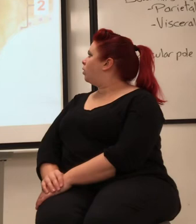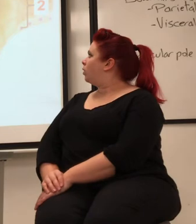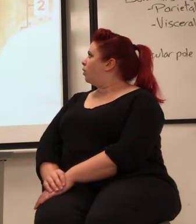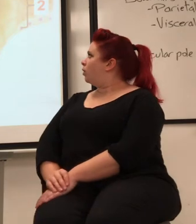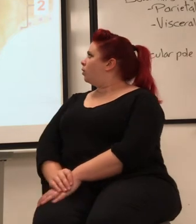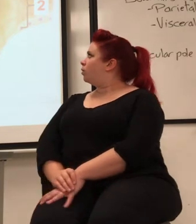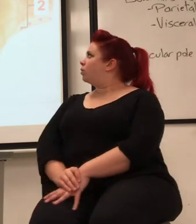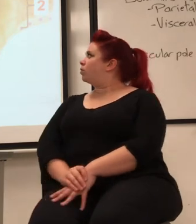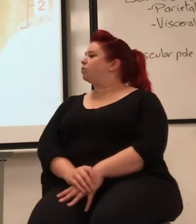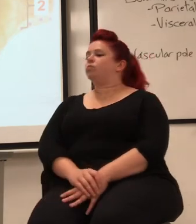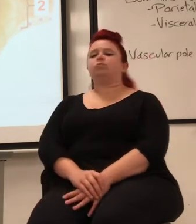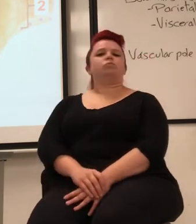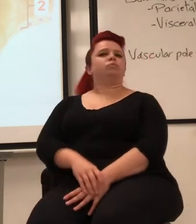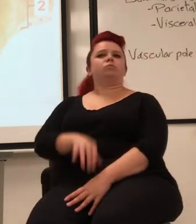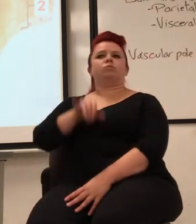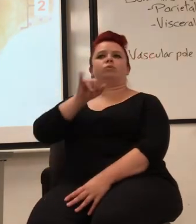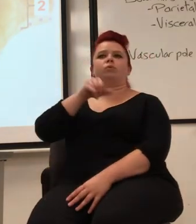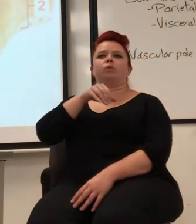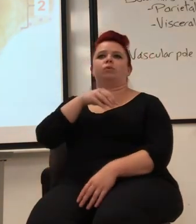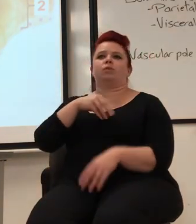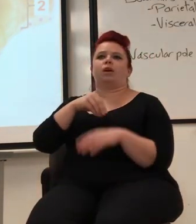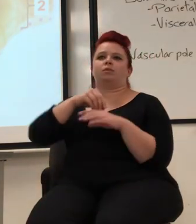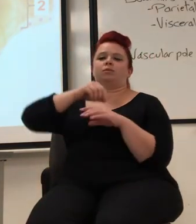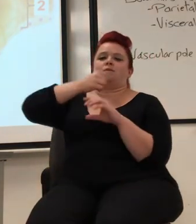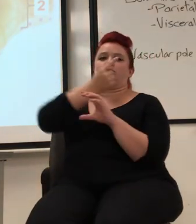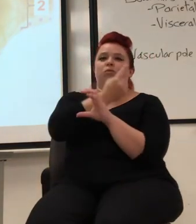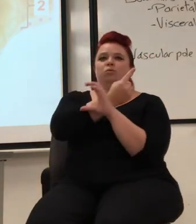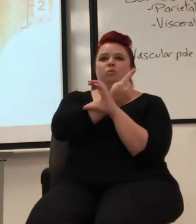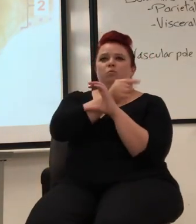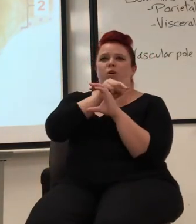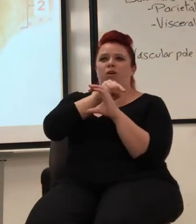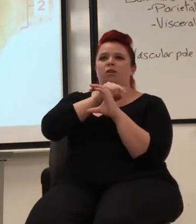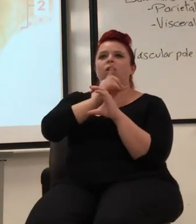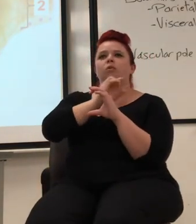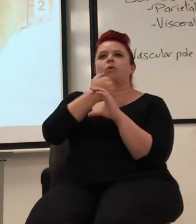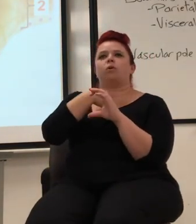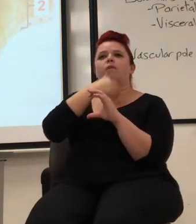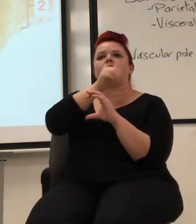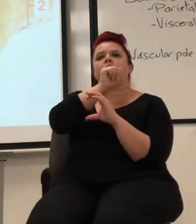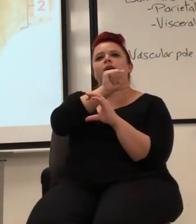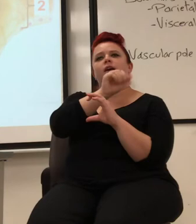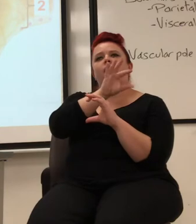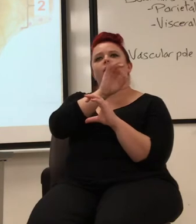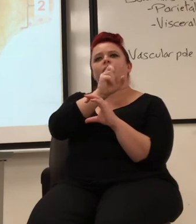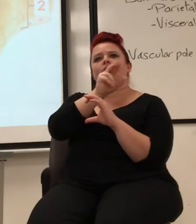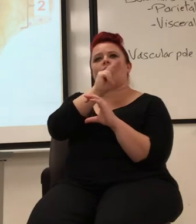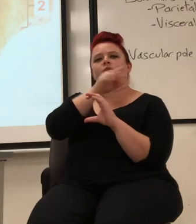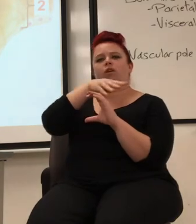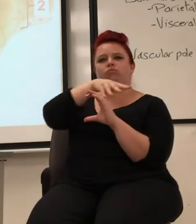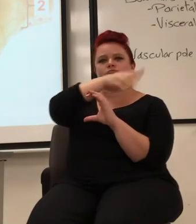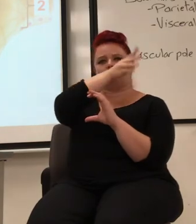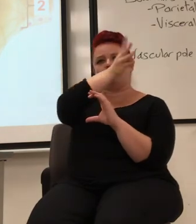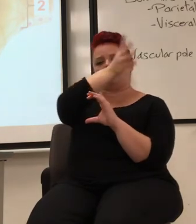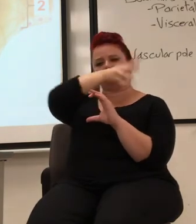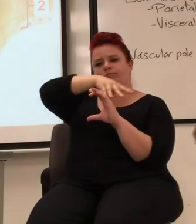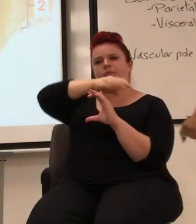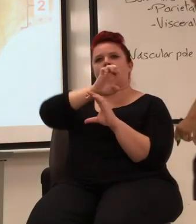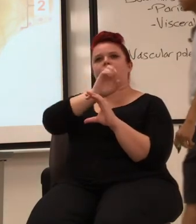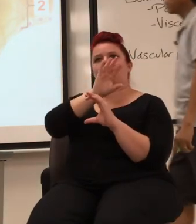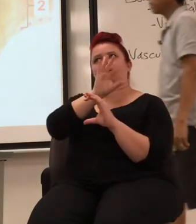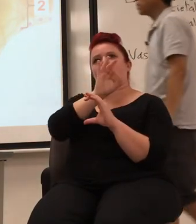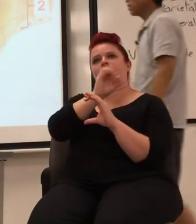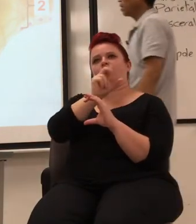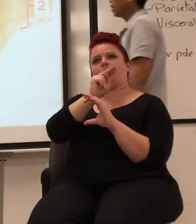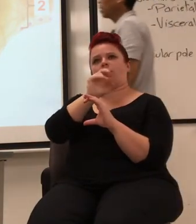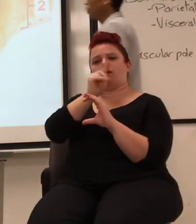That's the side where you, that's the side of the renal corpuscle where you have afferent, efferent arterial, and you also have a